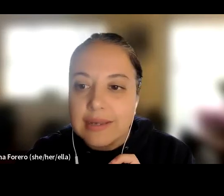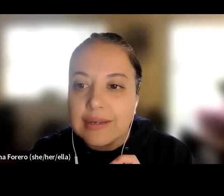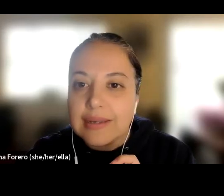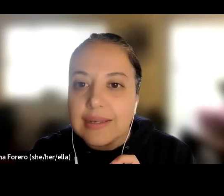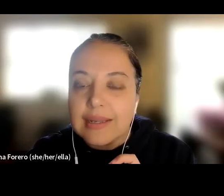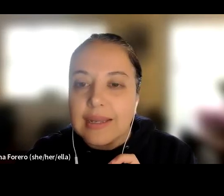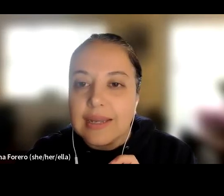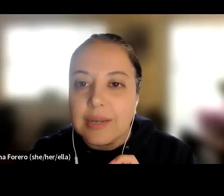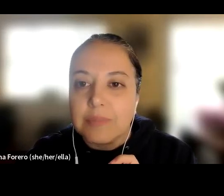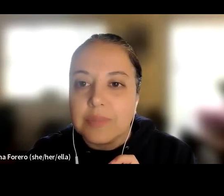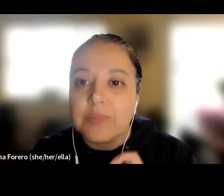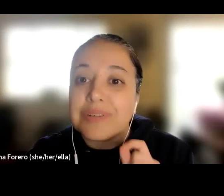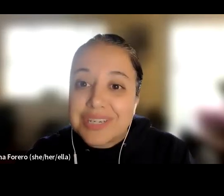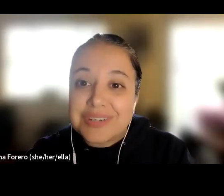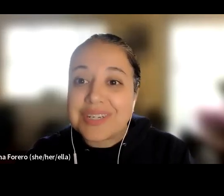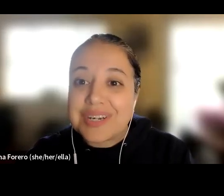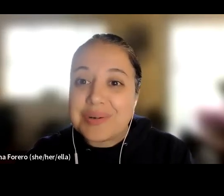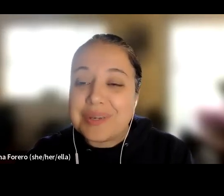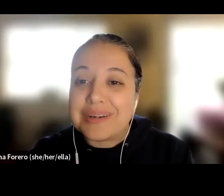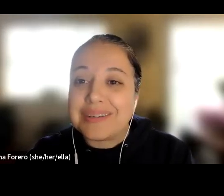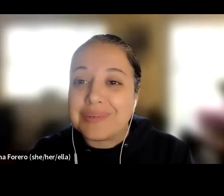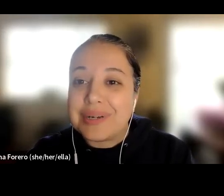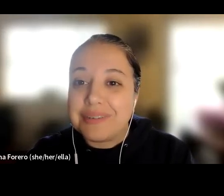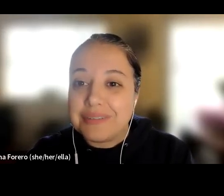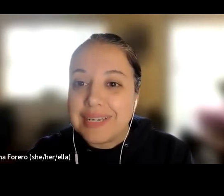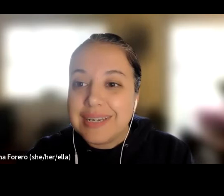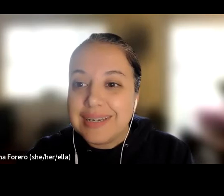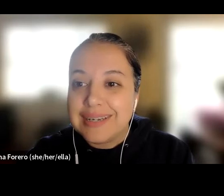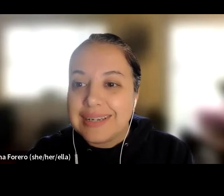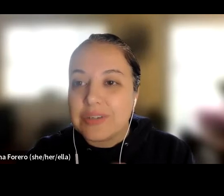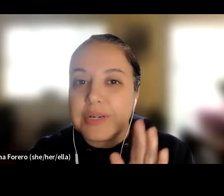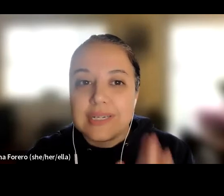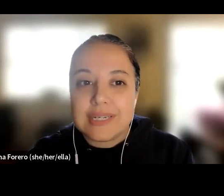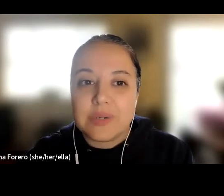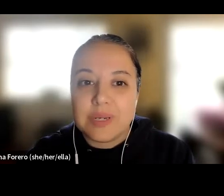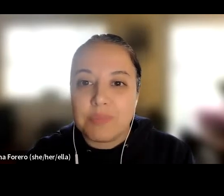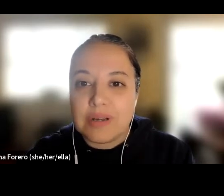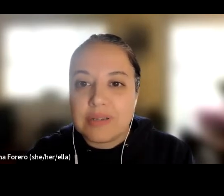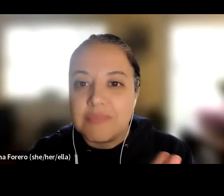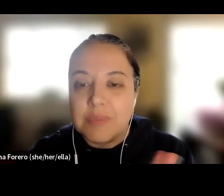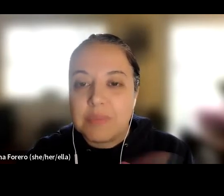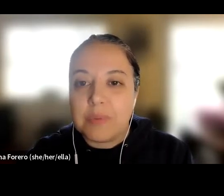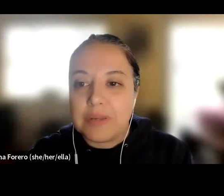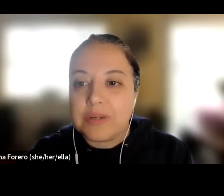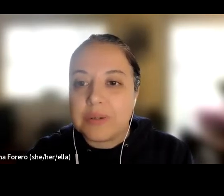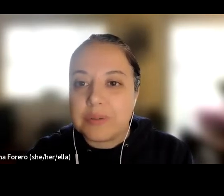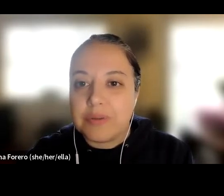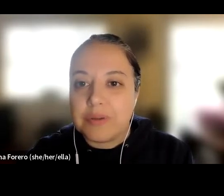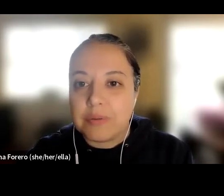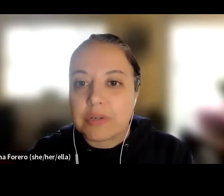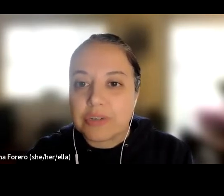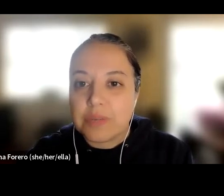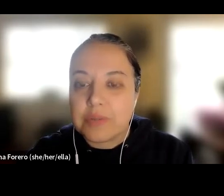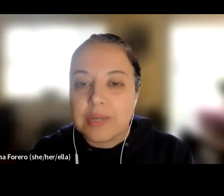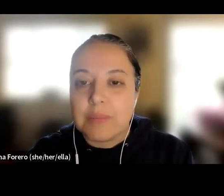Michaela. So the presentation is going to go beyond 1:50. So we're going to take a quick pause if people want to go to the